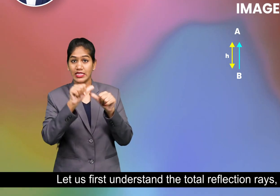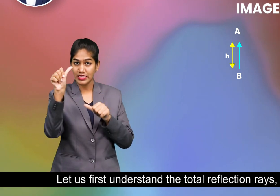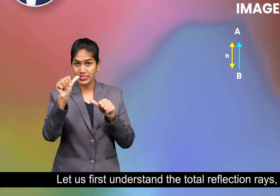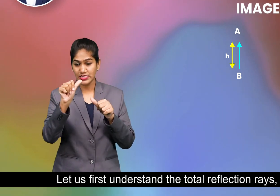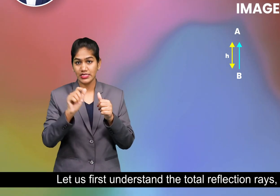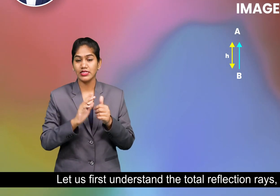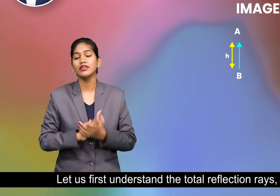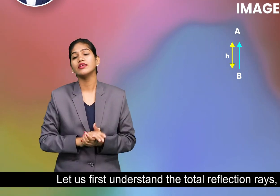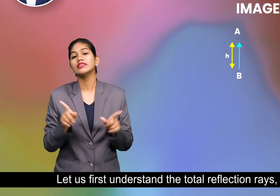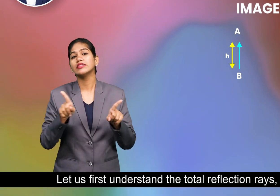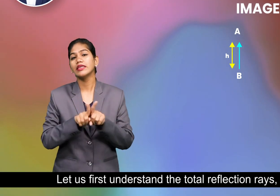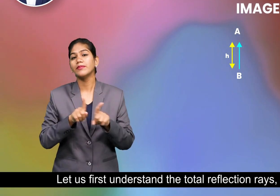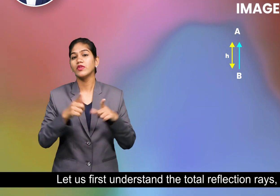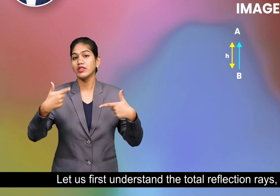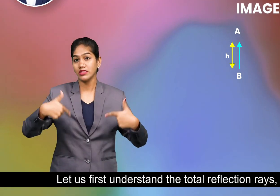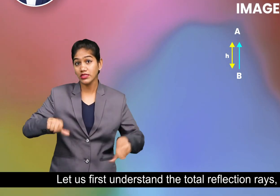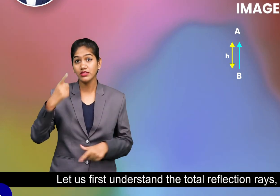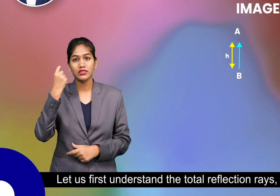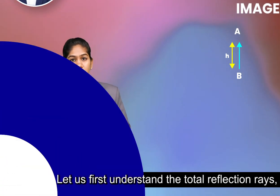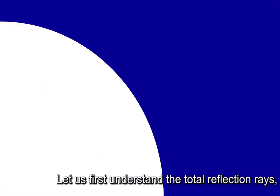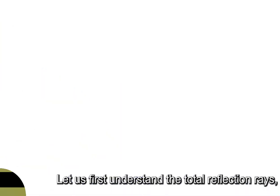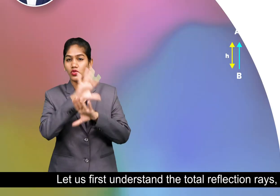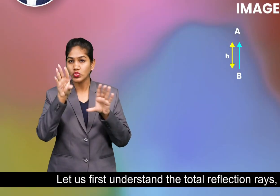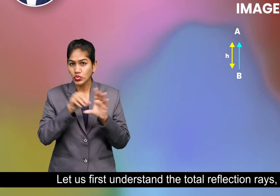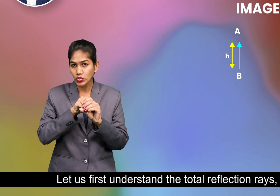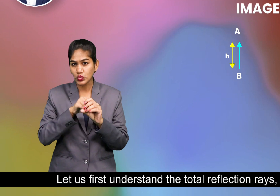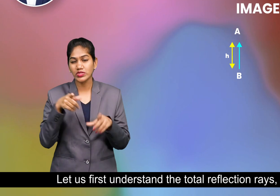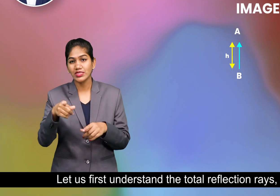Let us first understand the total reflection rays,